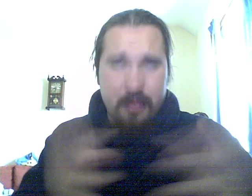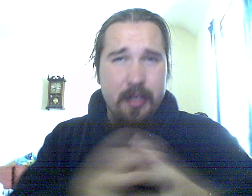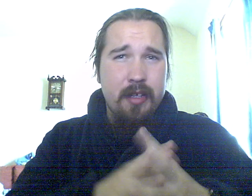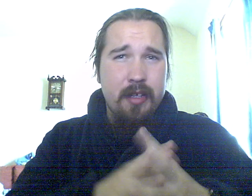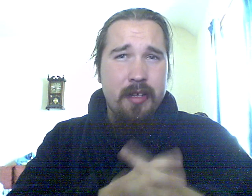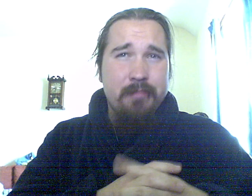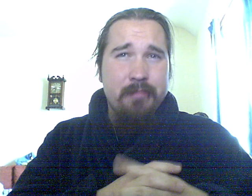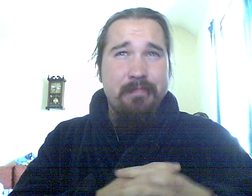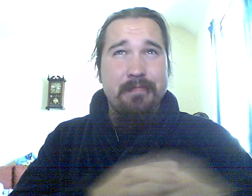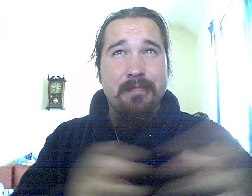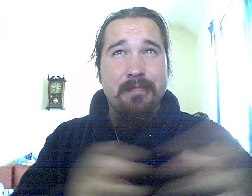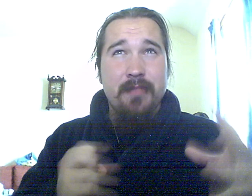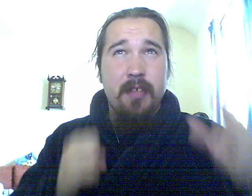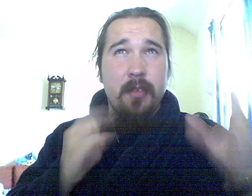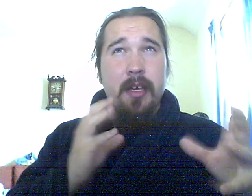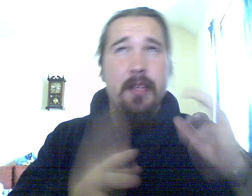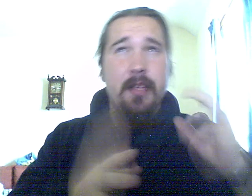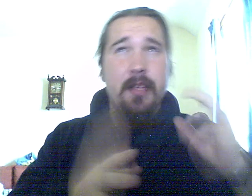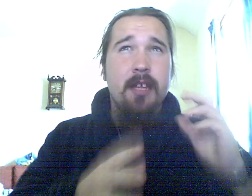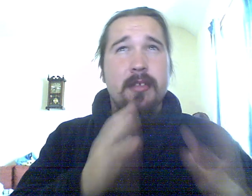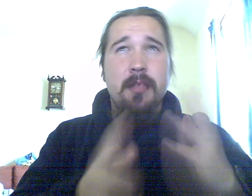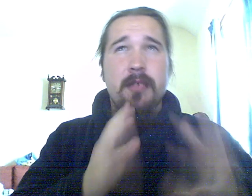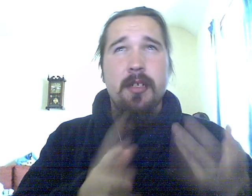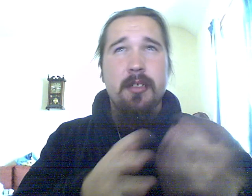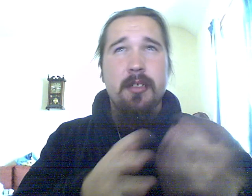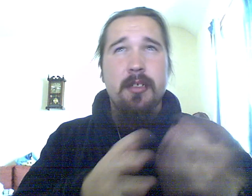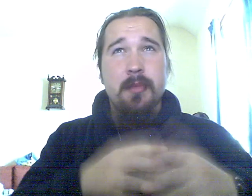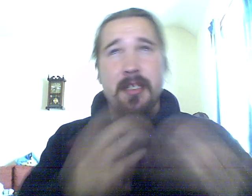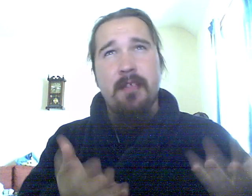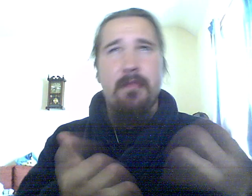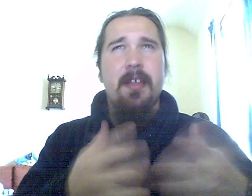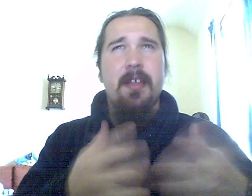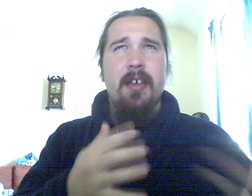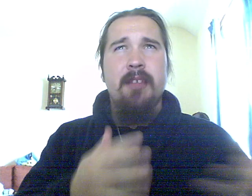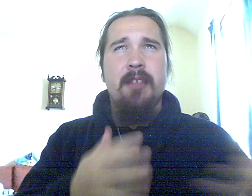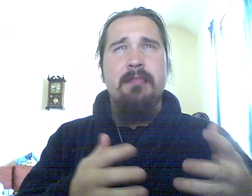Anyway, I've got to admit, having had some of these relationships myself,